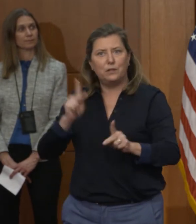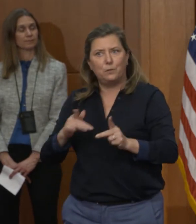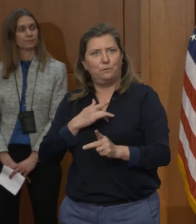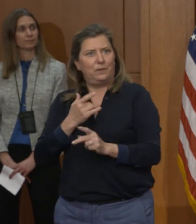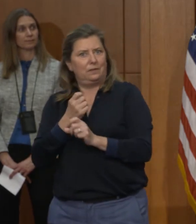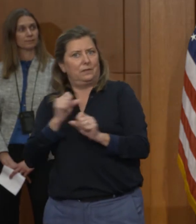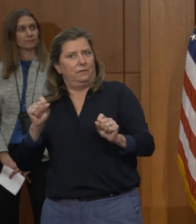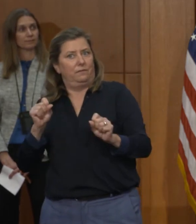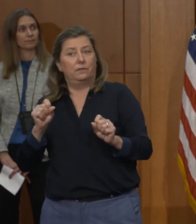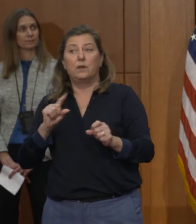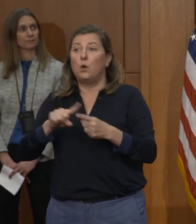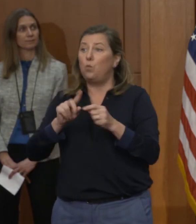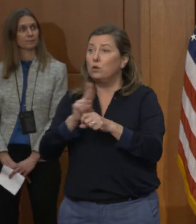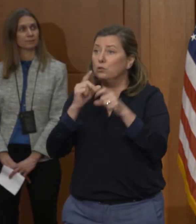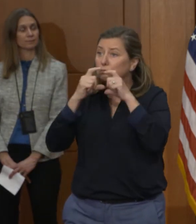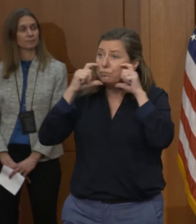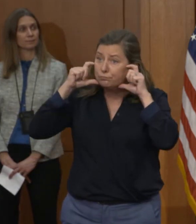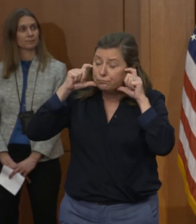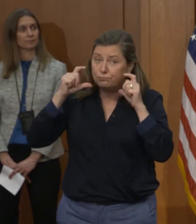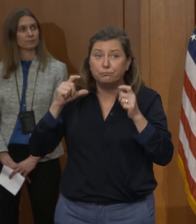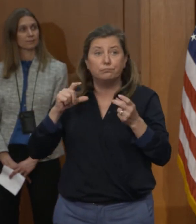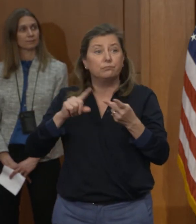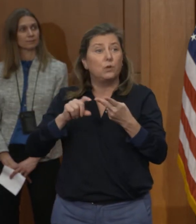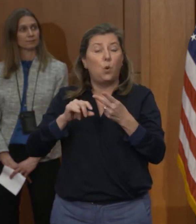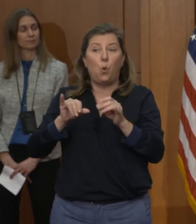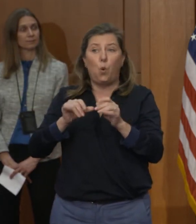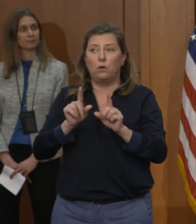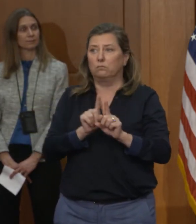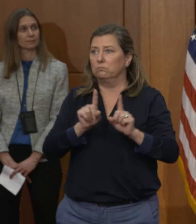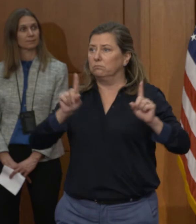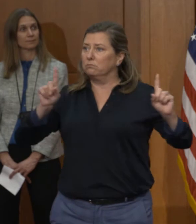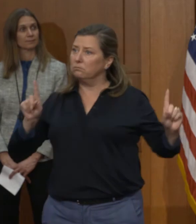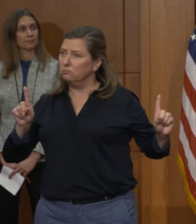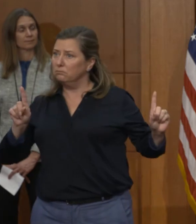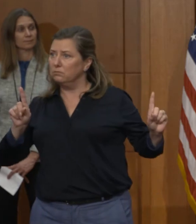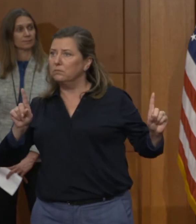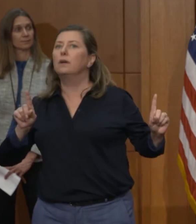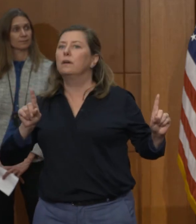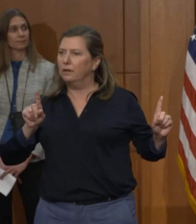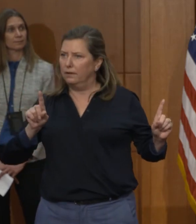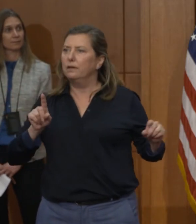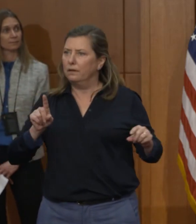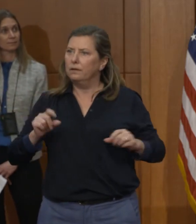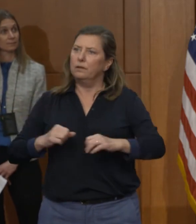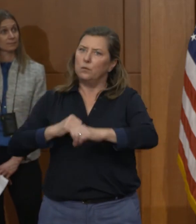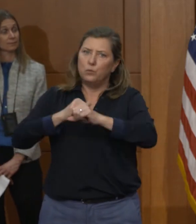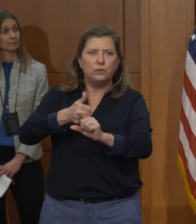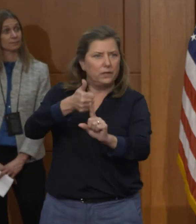When you cover your face in public or stay 6 feet away from others, you aren't just